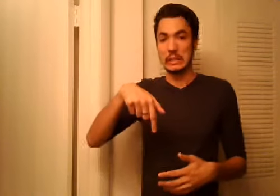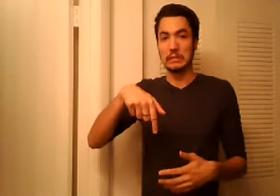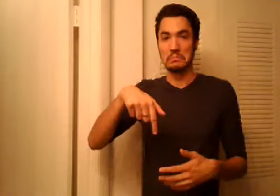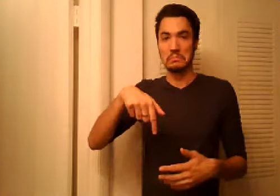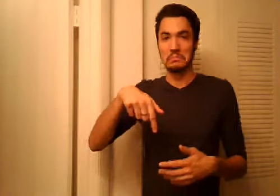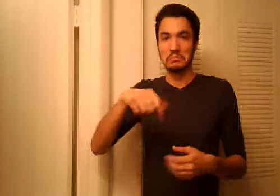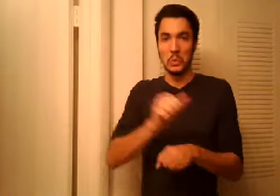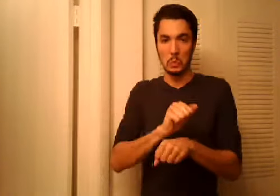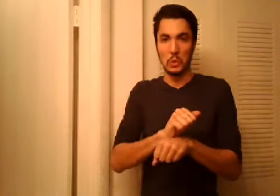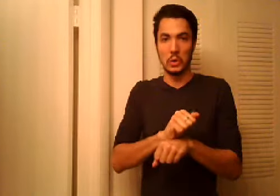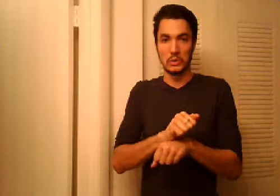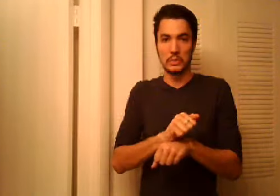is false consciousness.